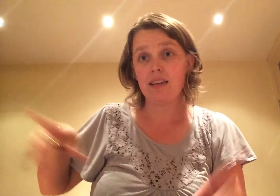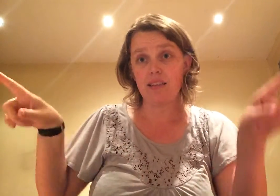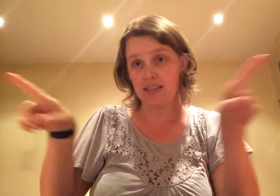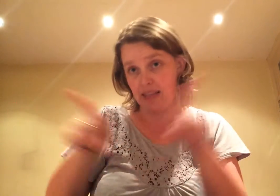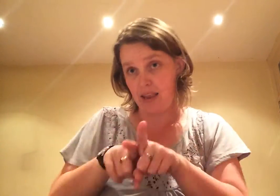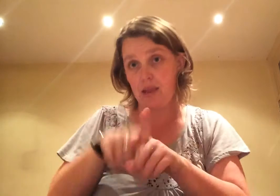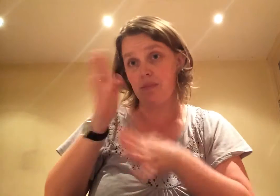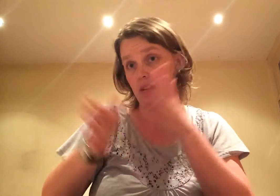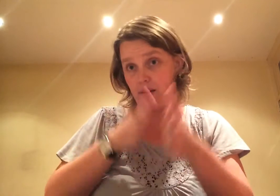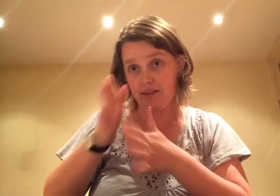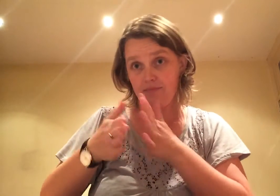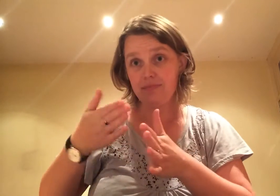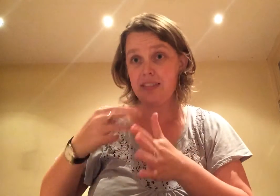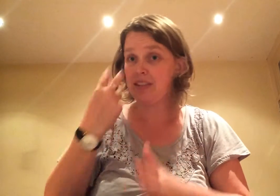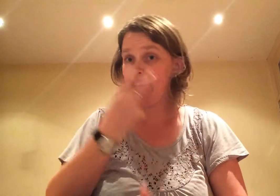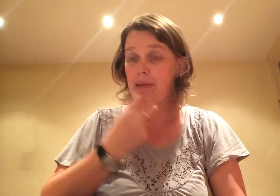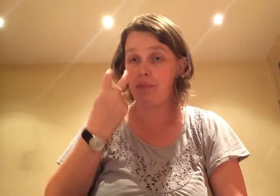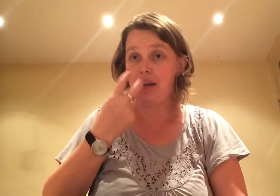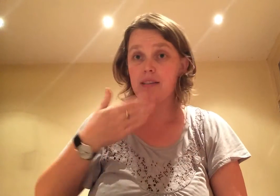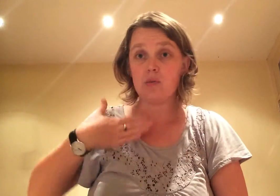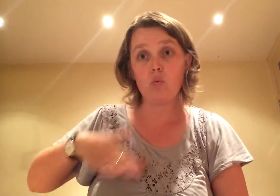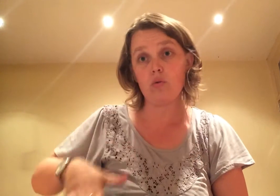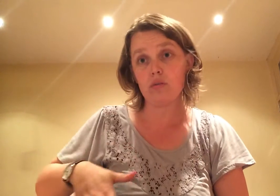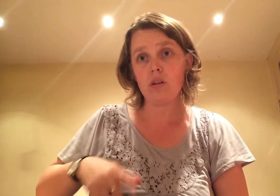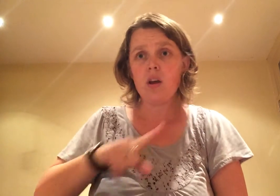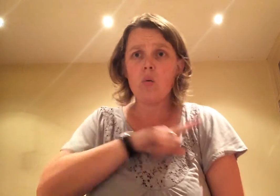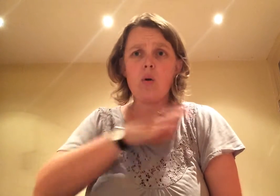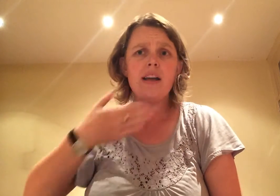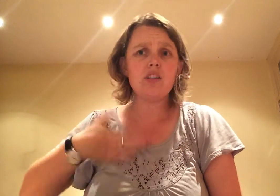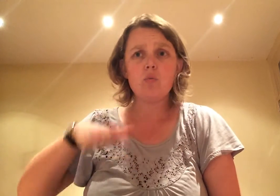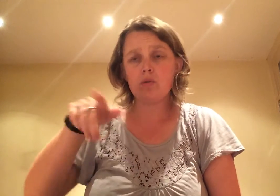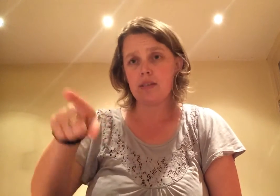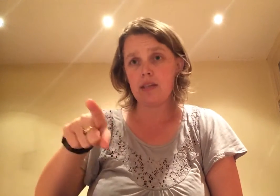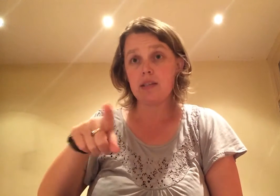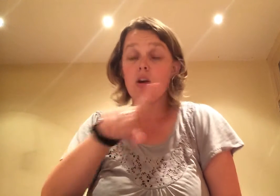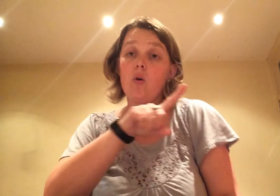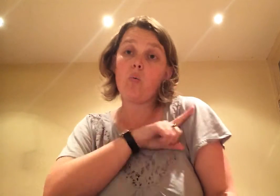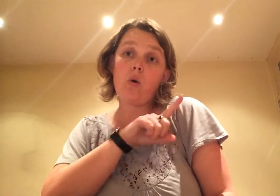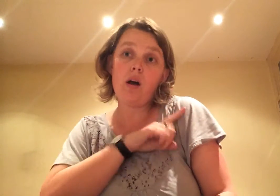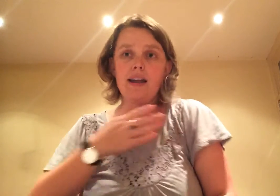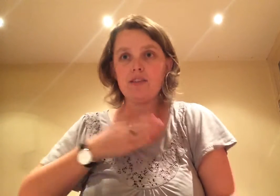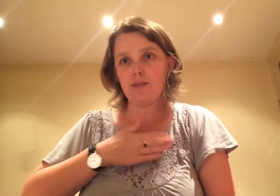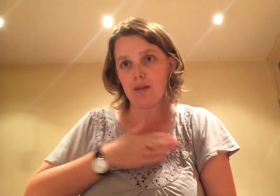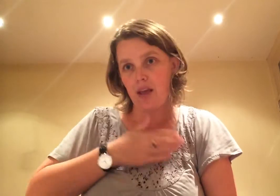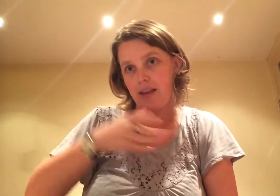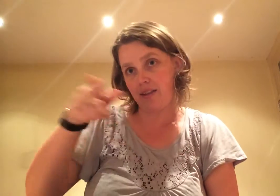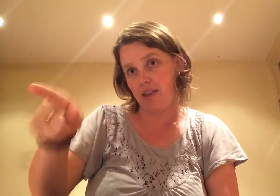the same sign. It's just the lip patterns, want. Why do you want it? Why do you like